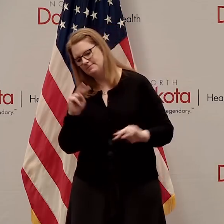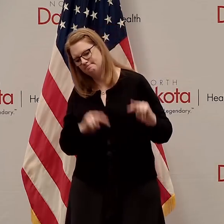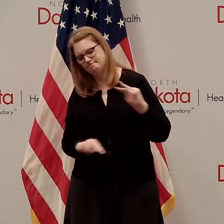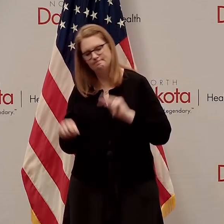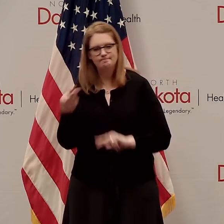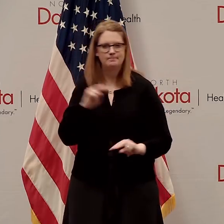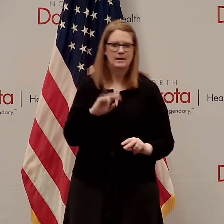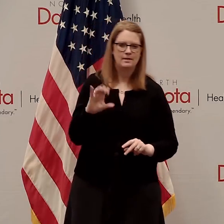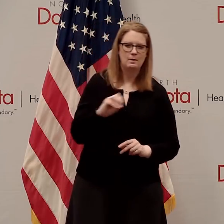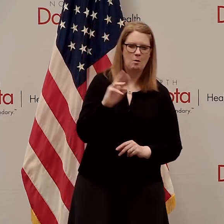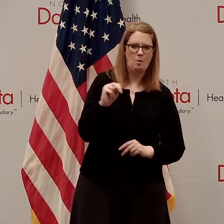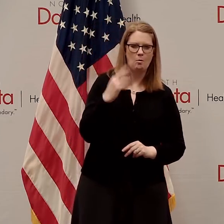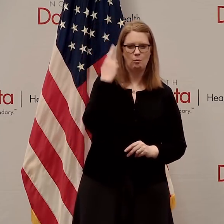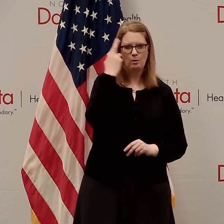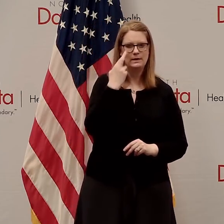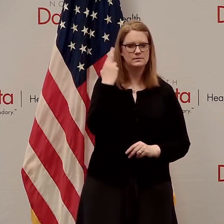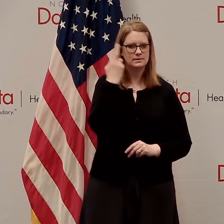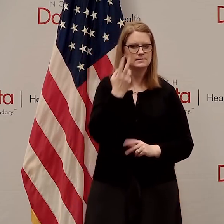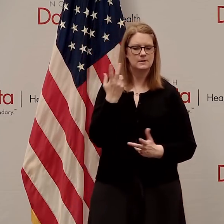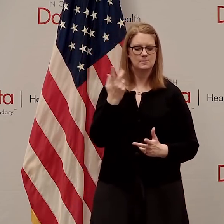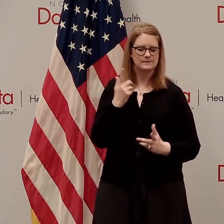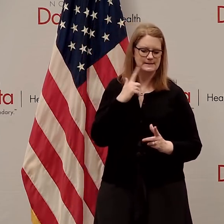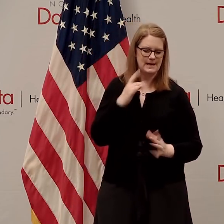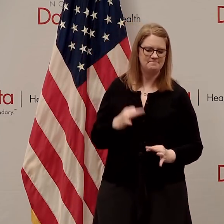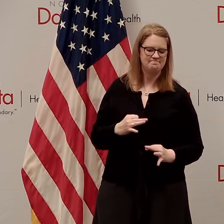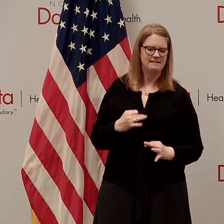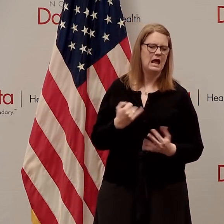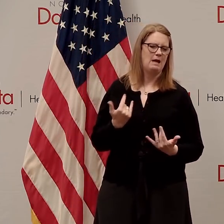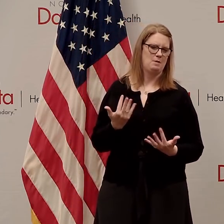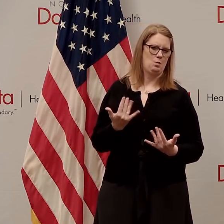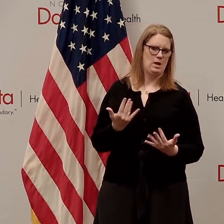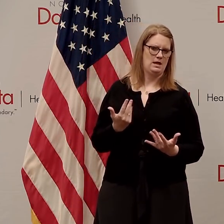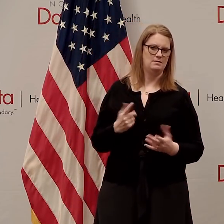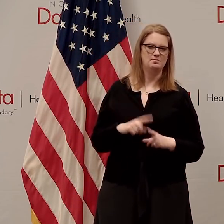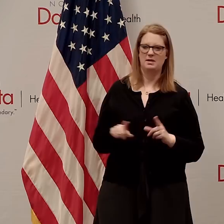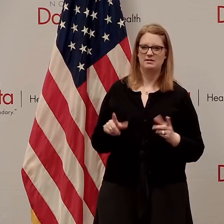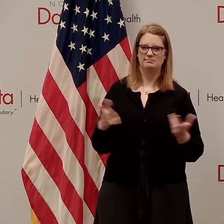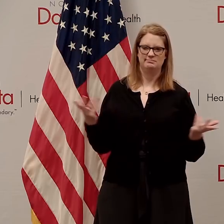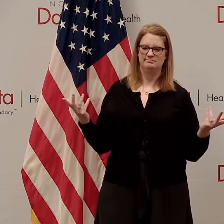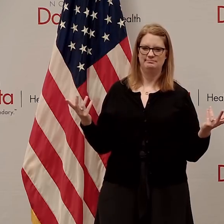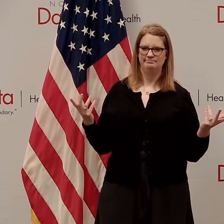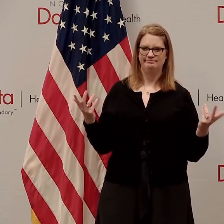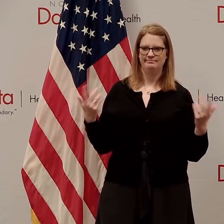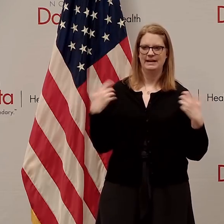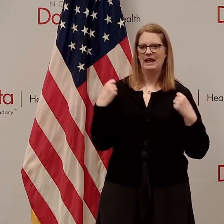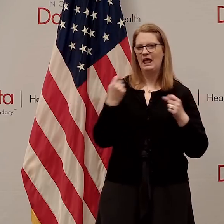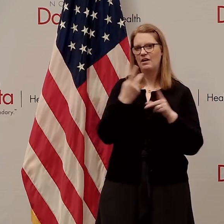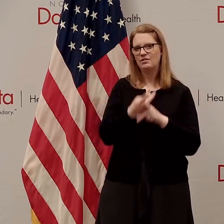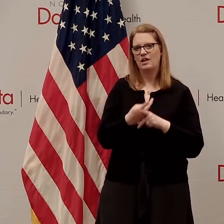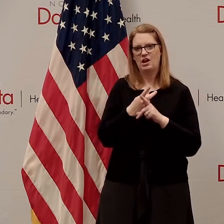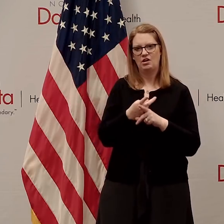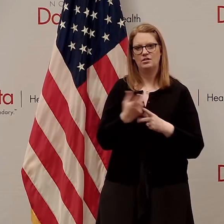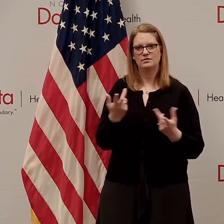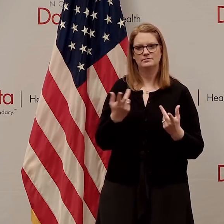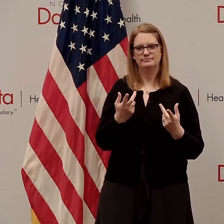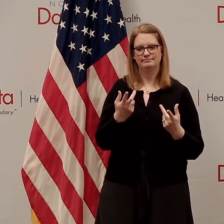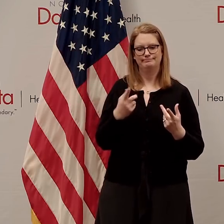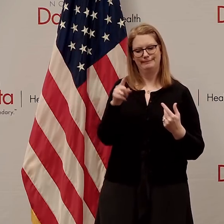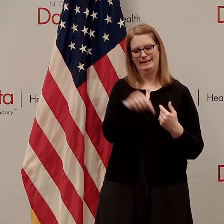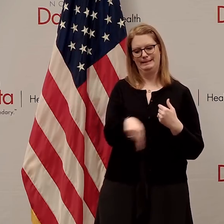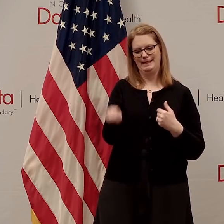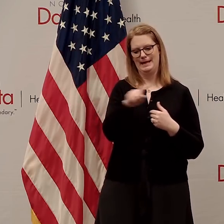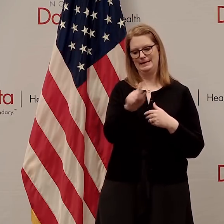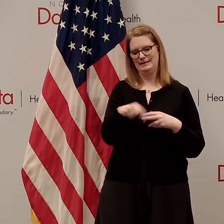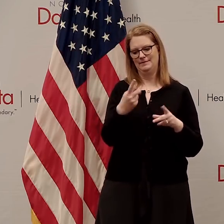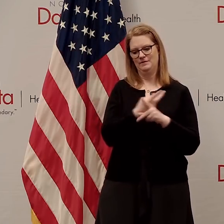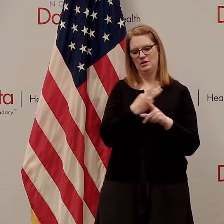reasons to not go get that surgery right now. But this is like healthcare, like every other business, has got to navigate